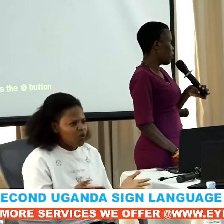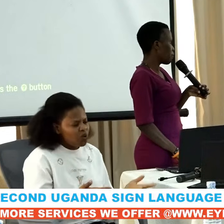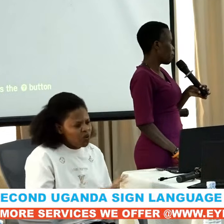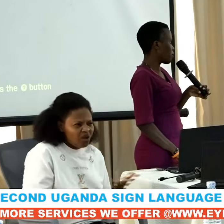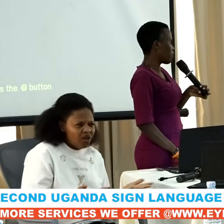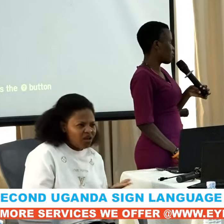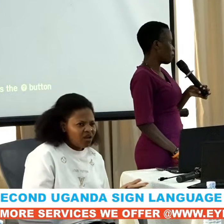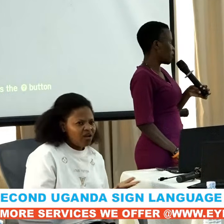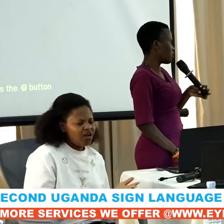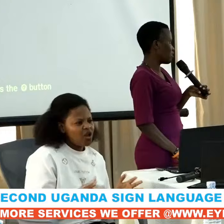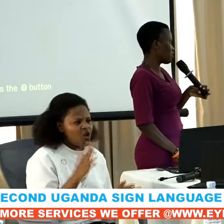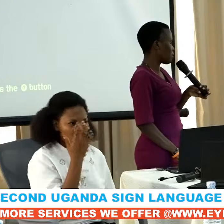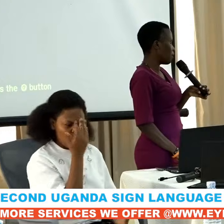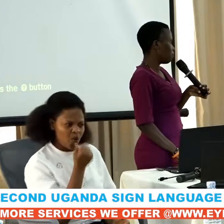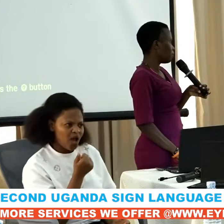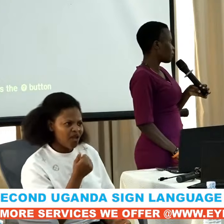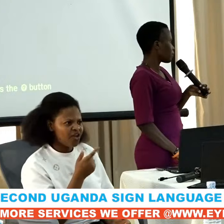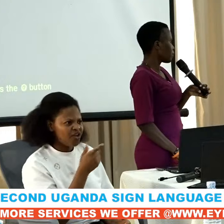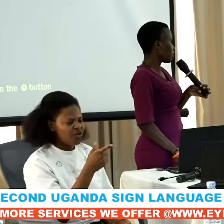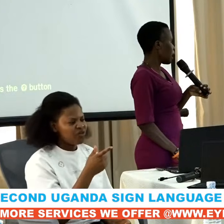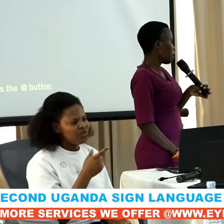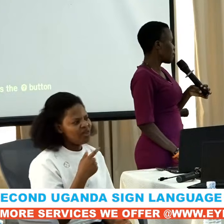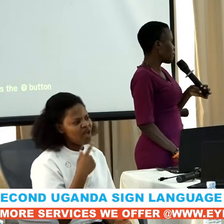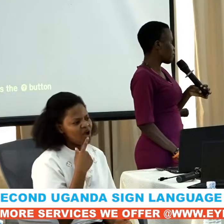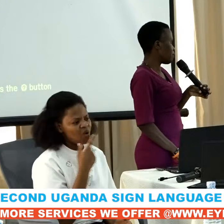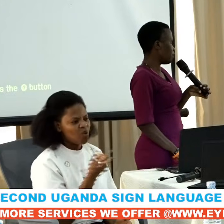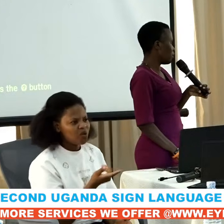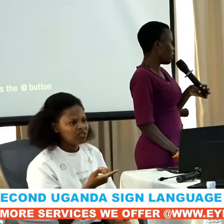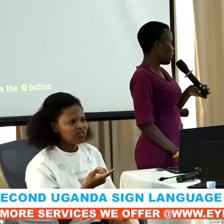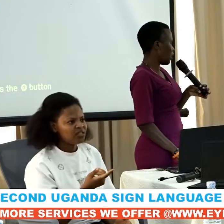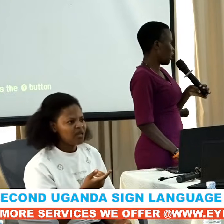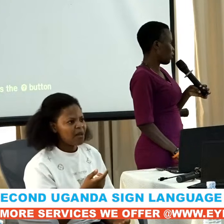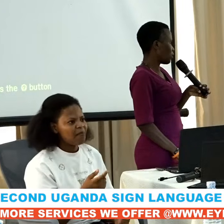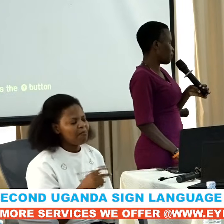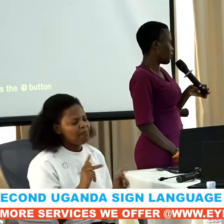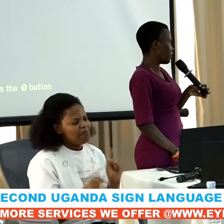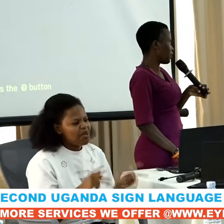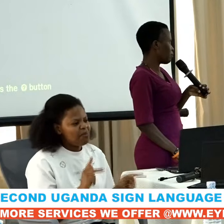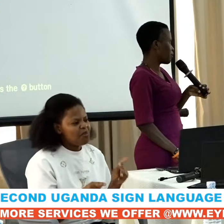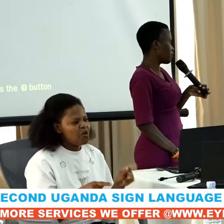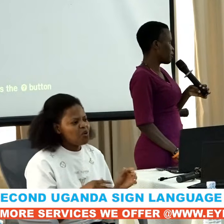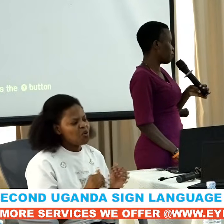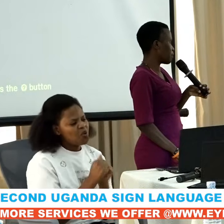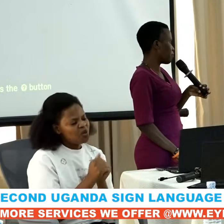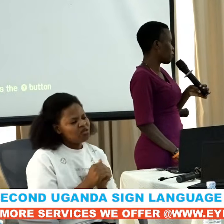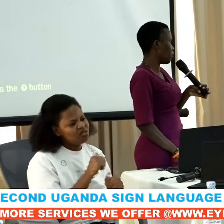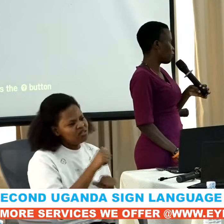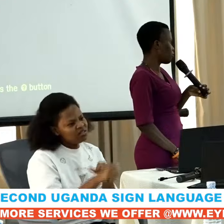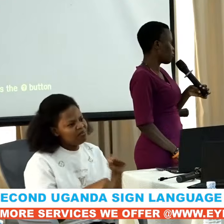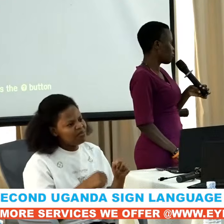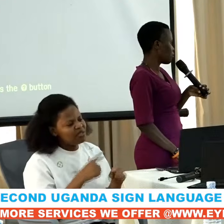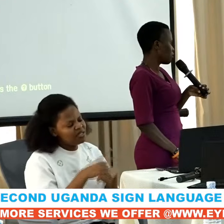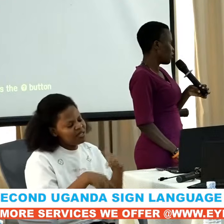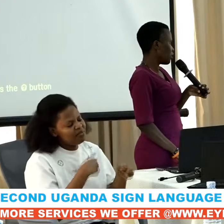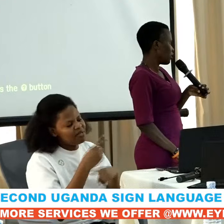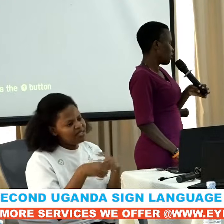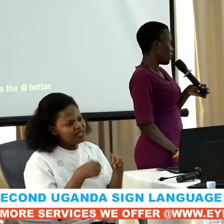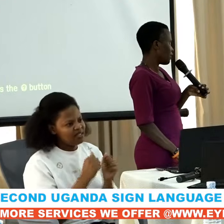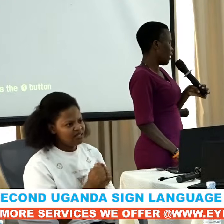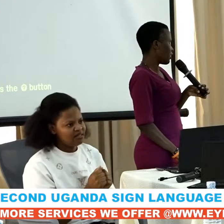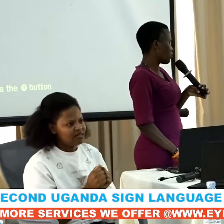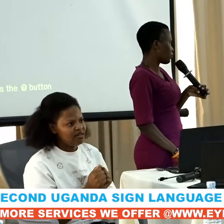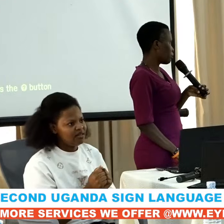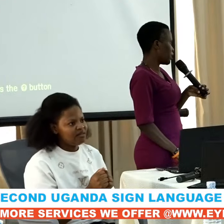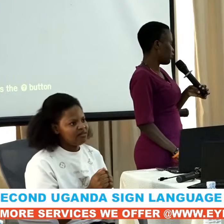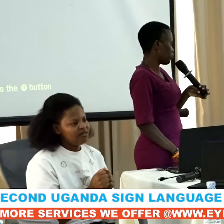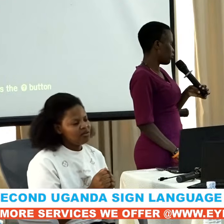called people with disabilities. But these people are called people with disabilities simply because